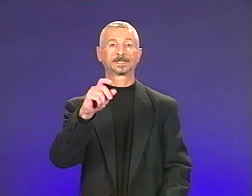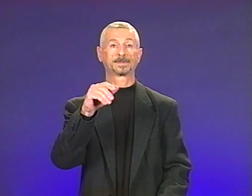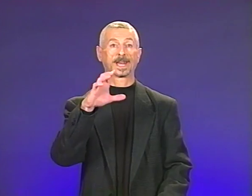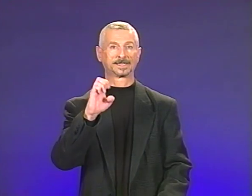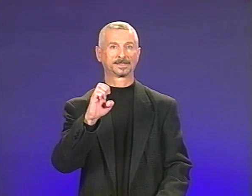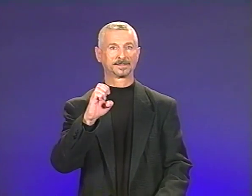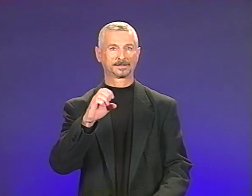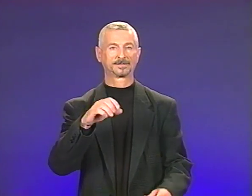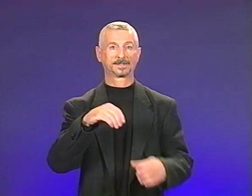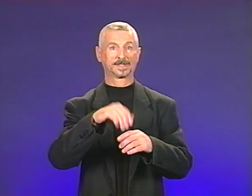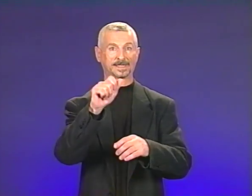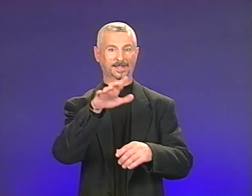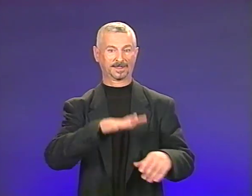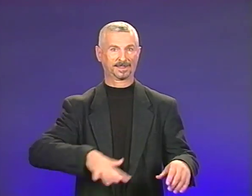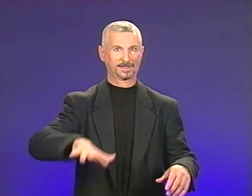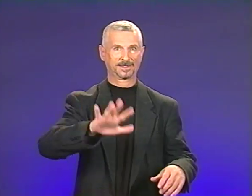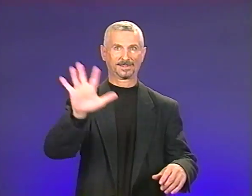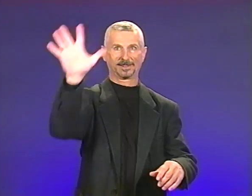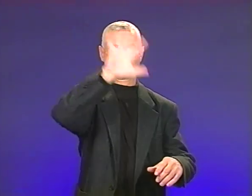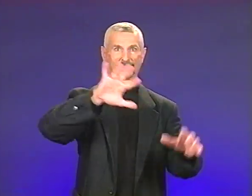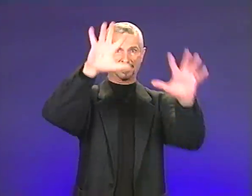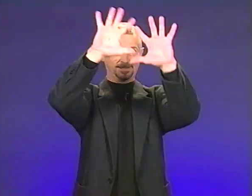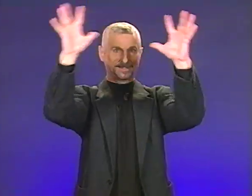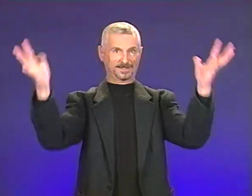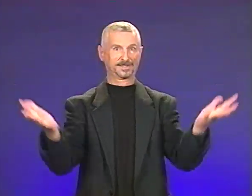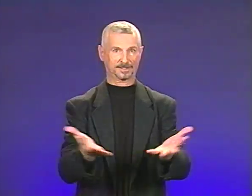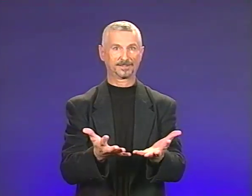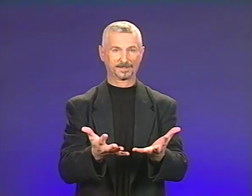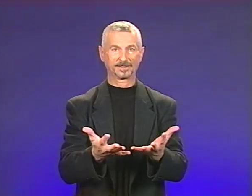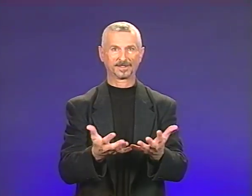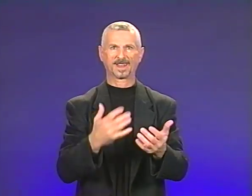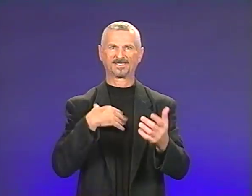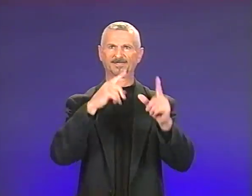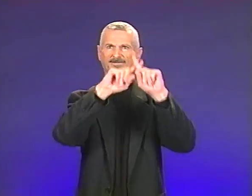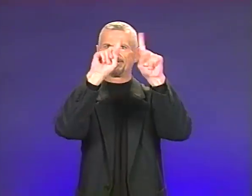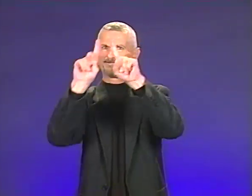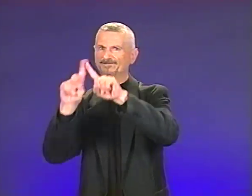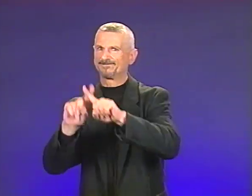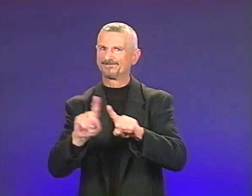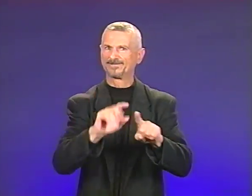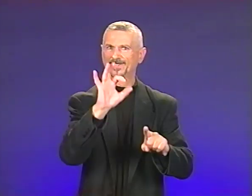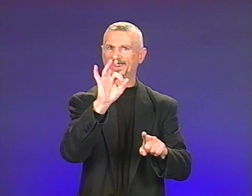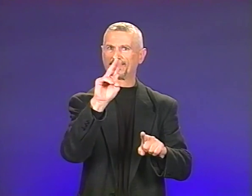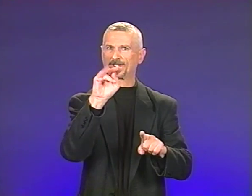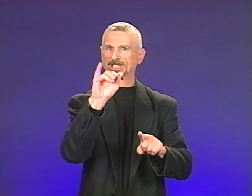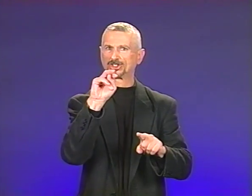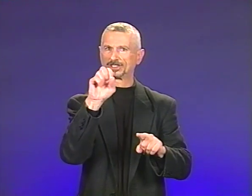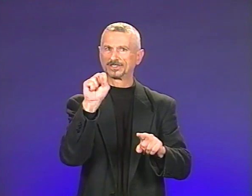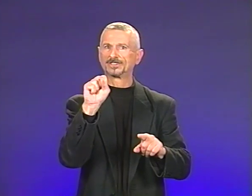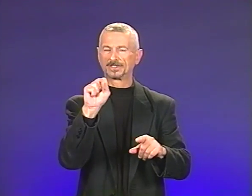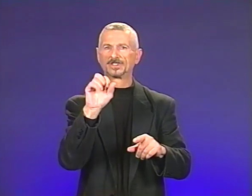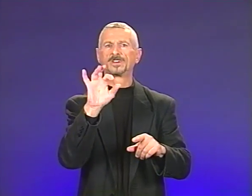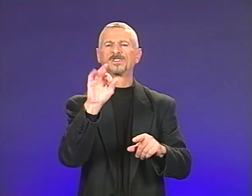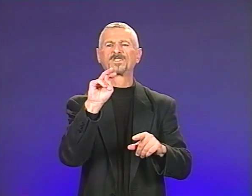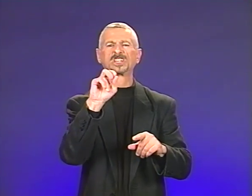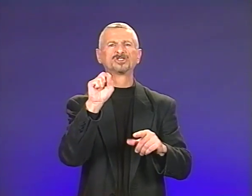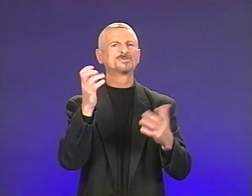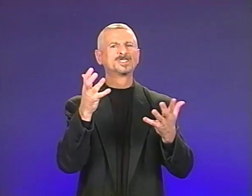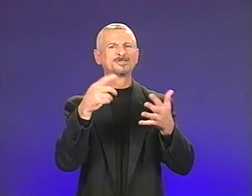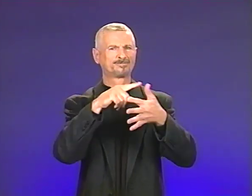As a visual language, ASL takes full advantage of the three-dimensional space in front of the signer. This use of space serves a variety